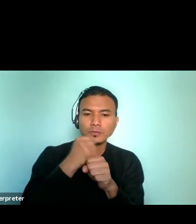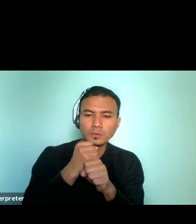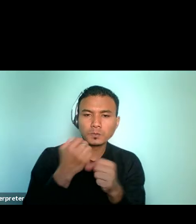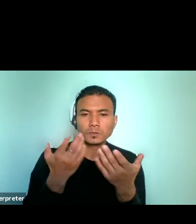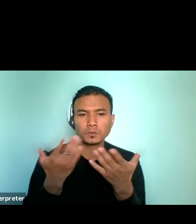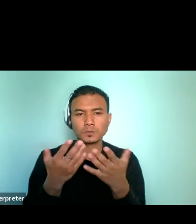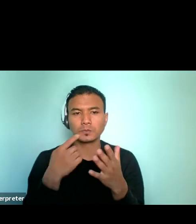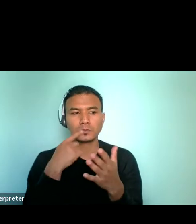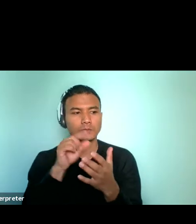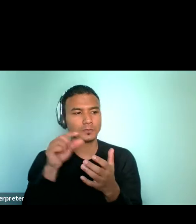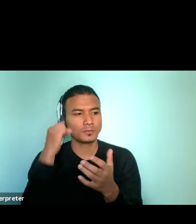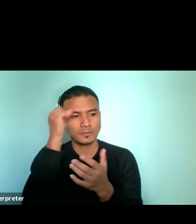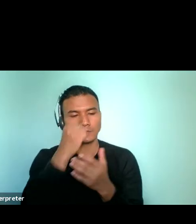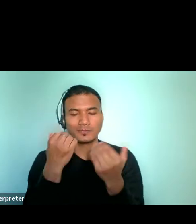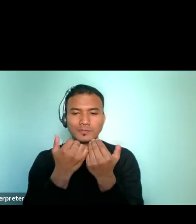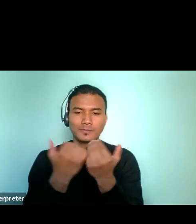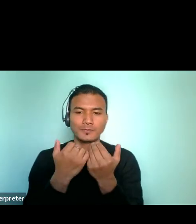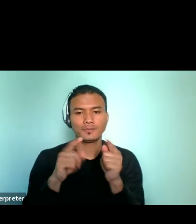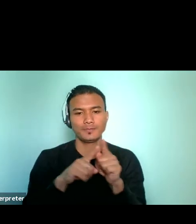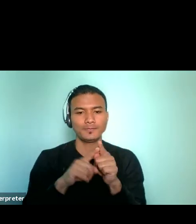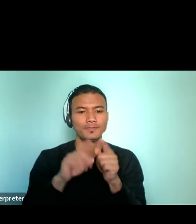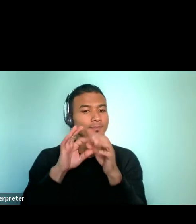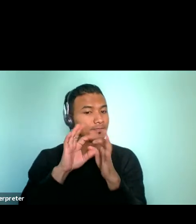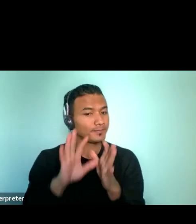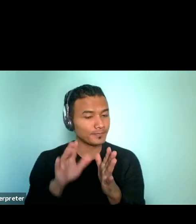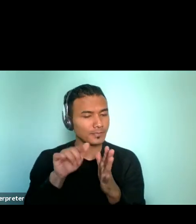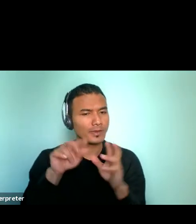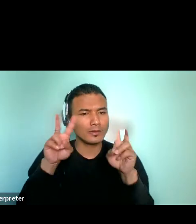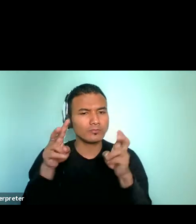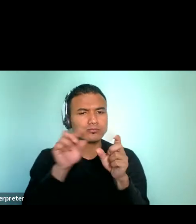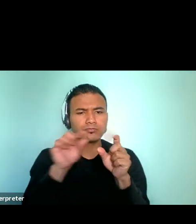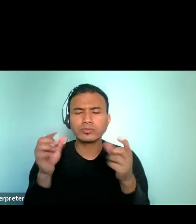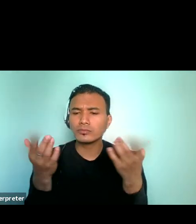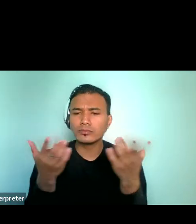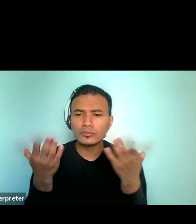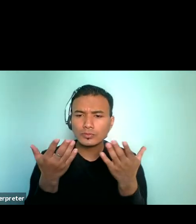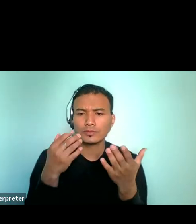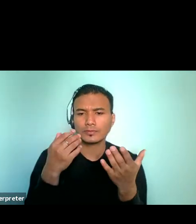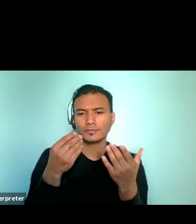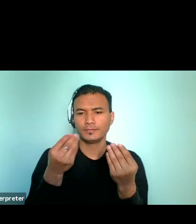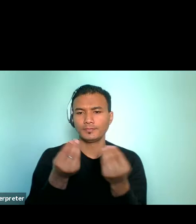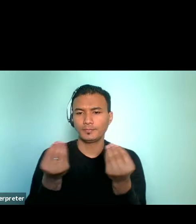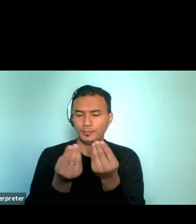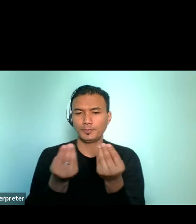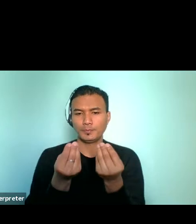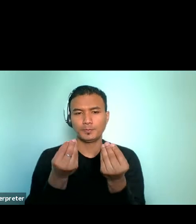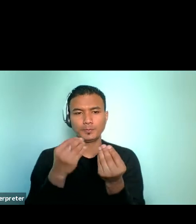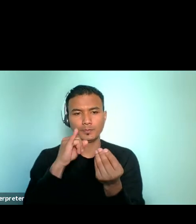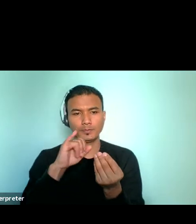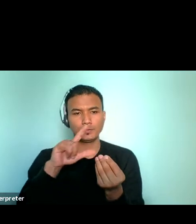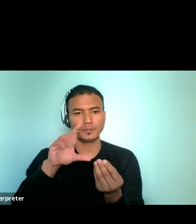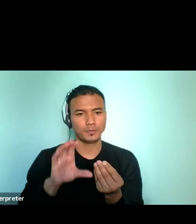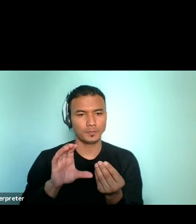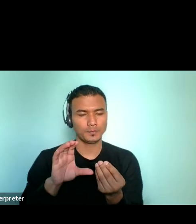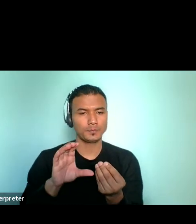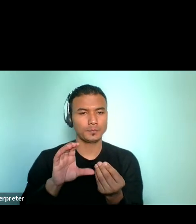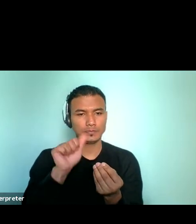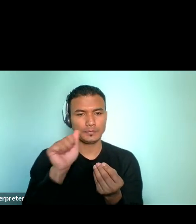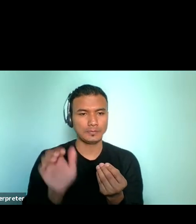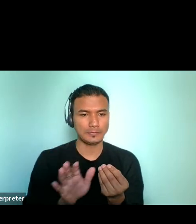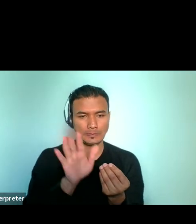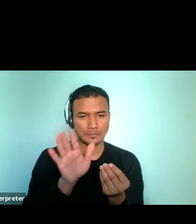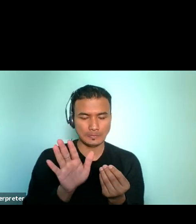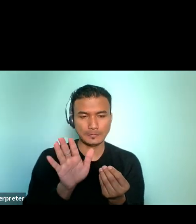the regarding to the today's topic, and the, even in the general, you know, about the IOC Asia